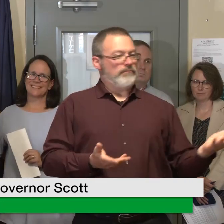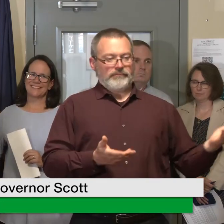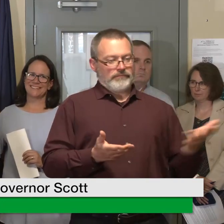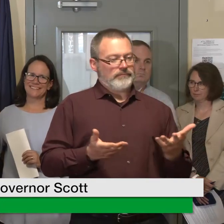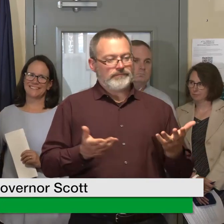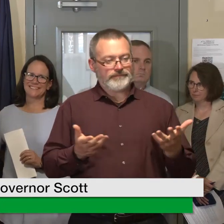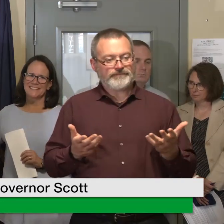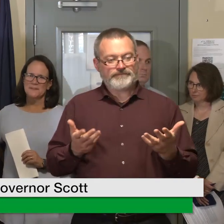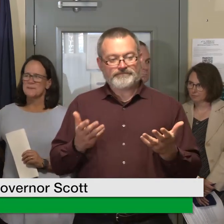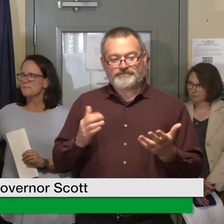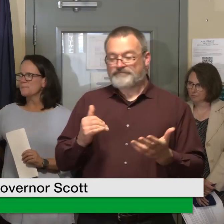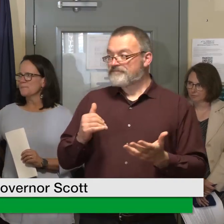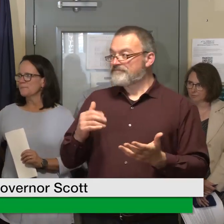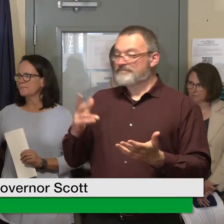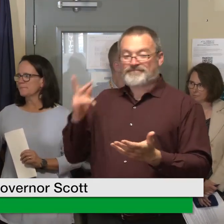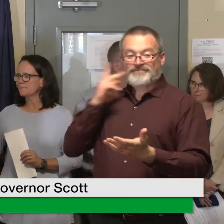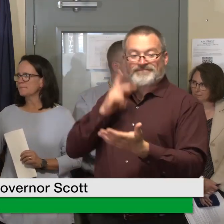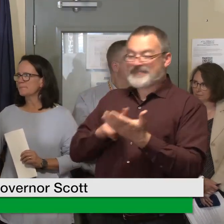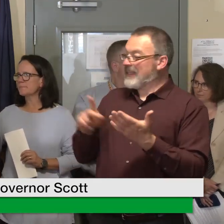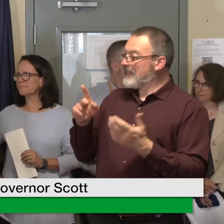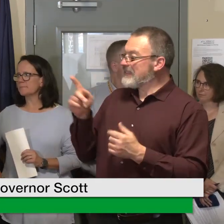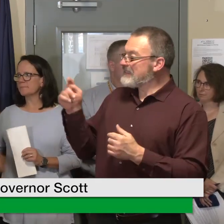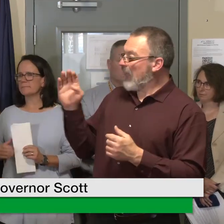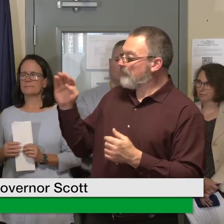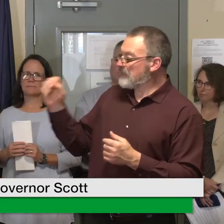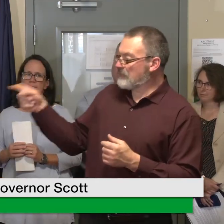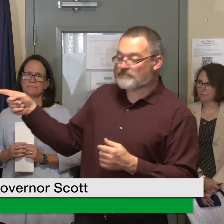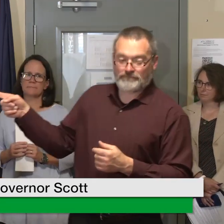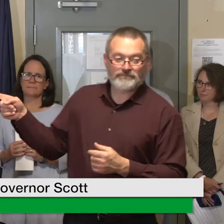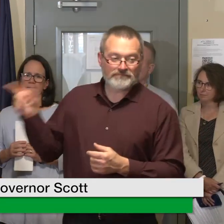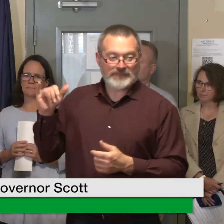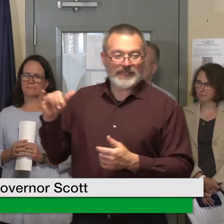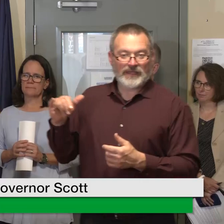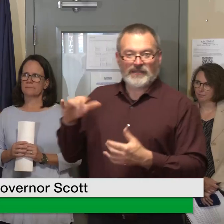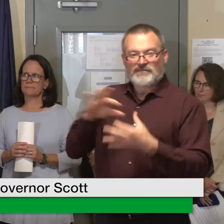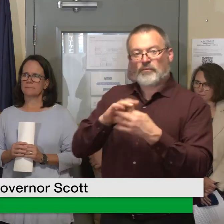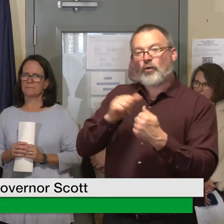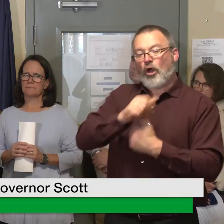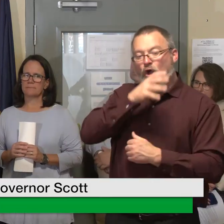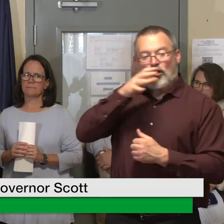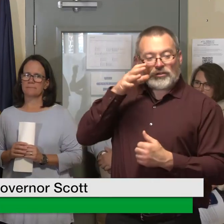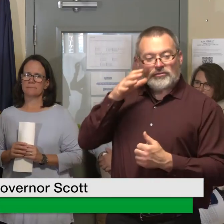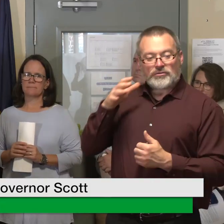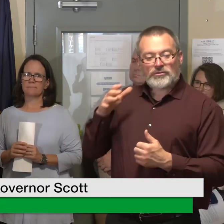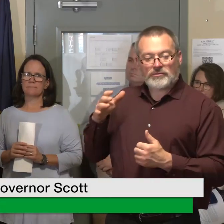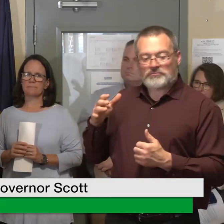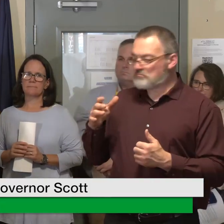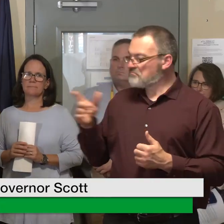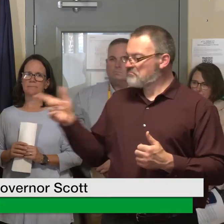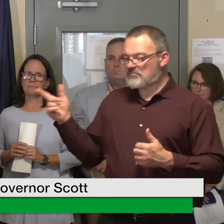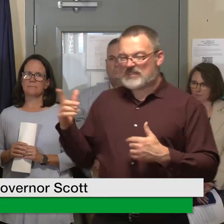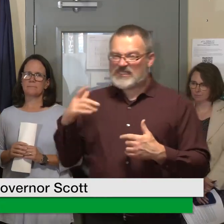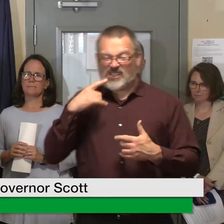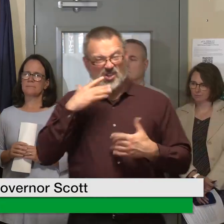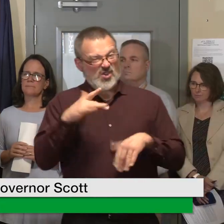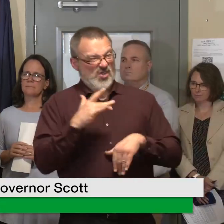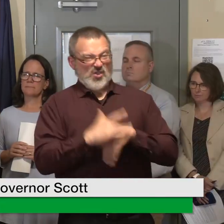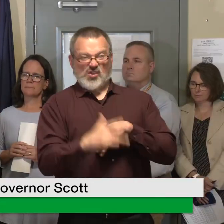Secretary Tebbets, I see you. Could you give us an update on farms? And I'm sure it's early for any acreage estimations, but whatever you